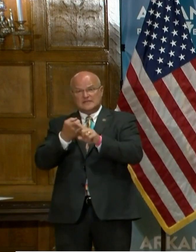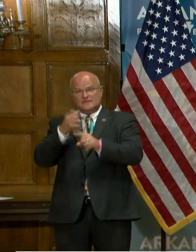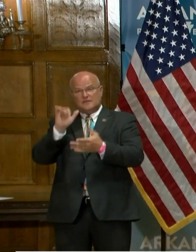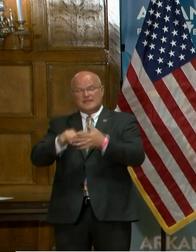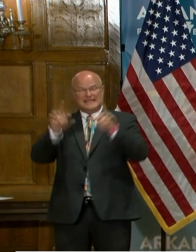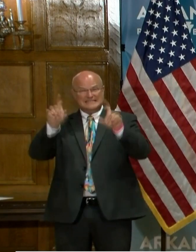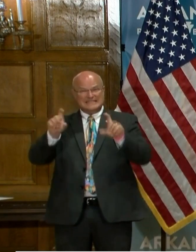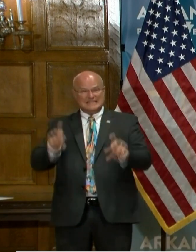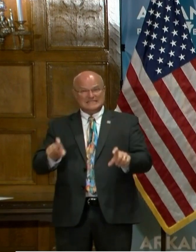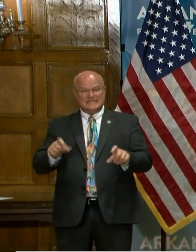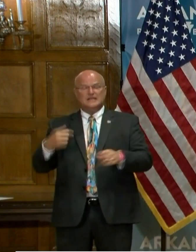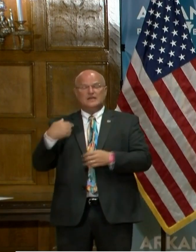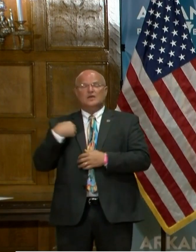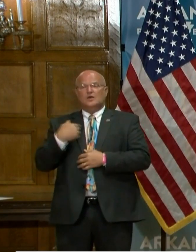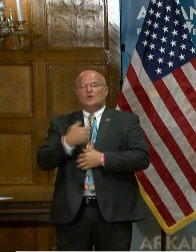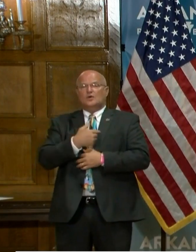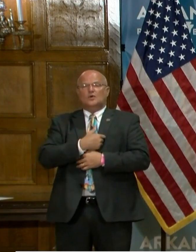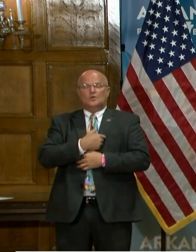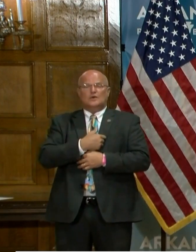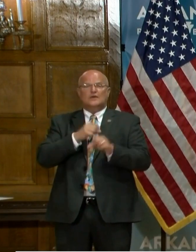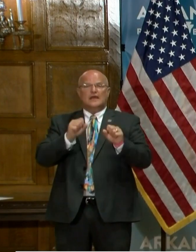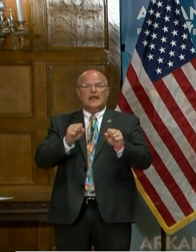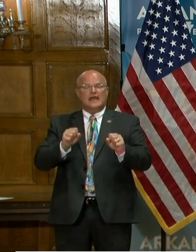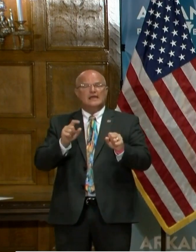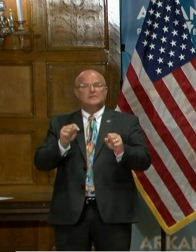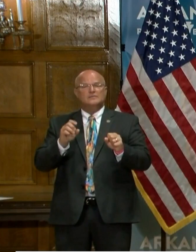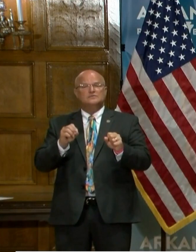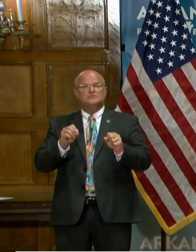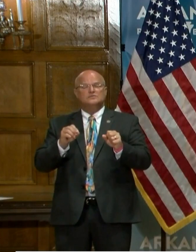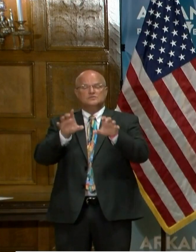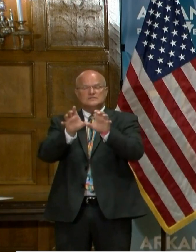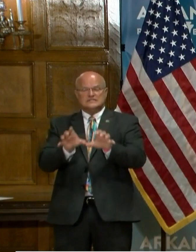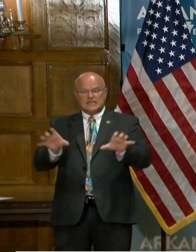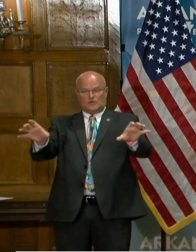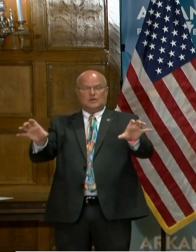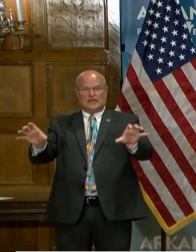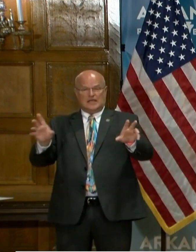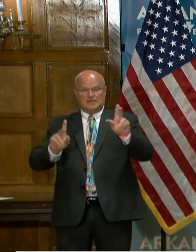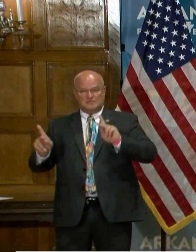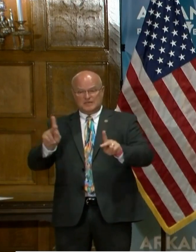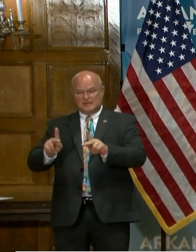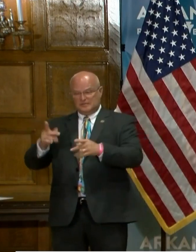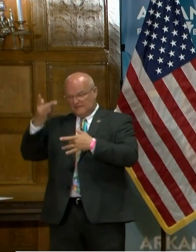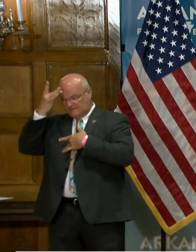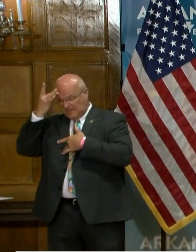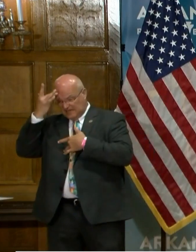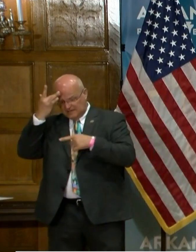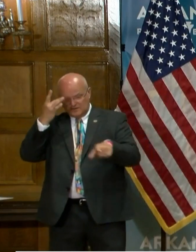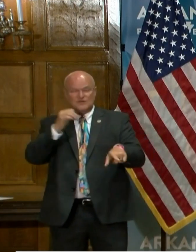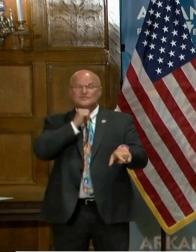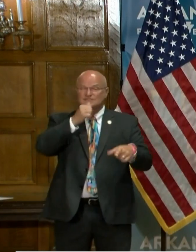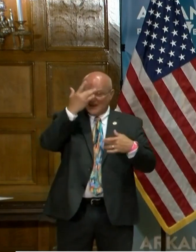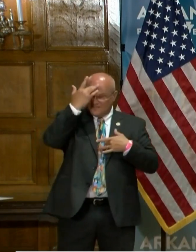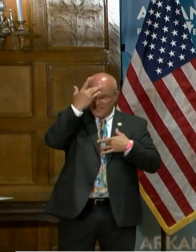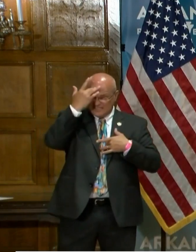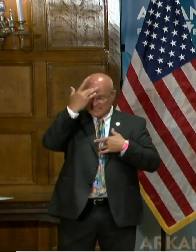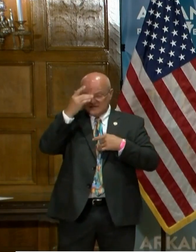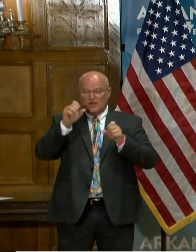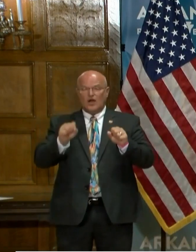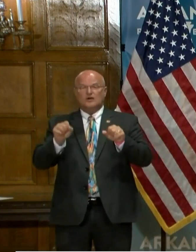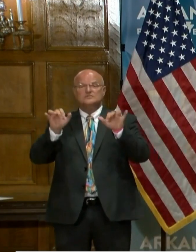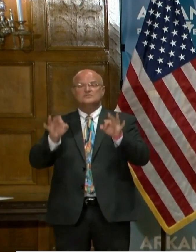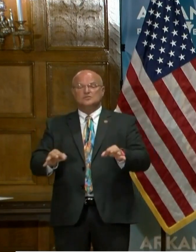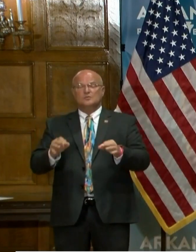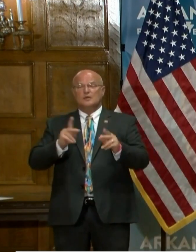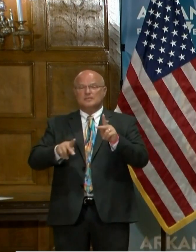that testing, we are able to segregate those who are infected from those who are not infected. We're also able to